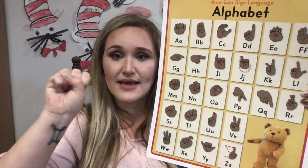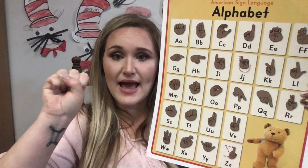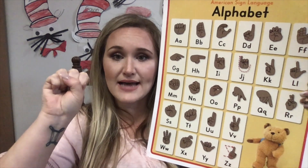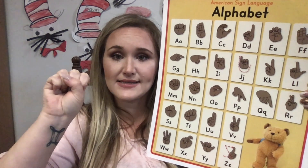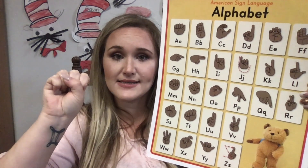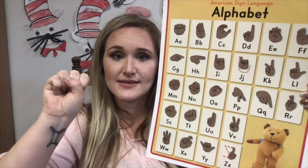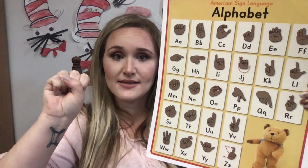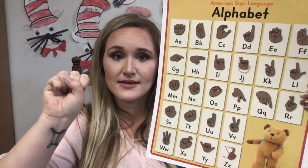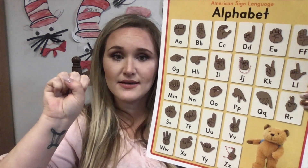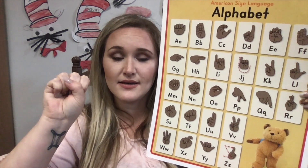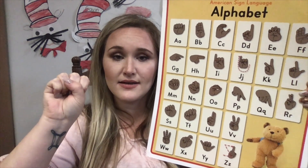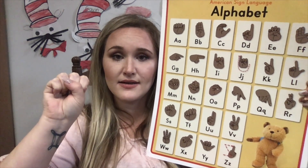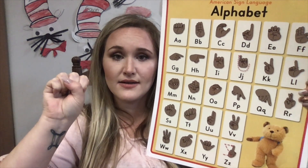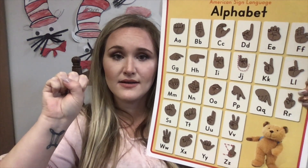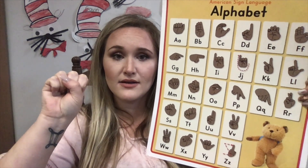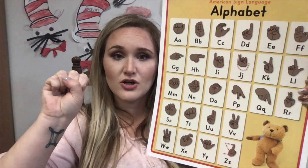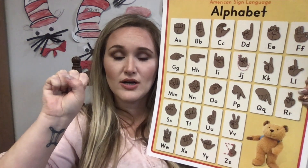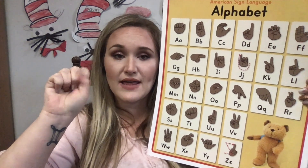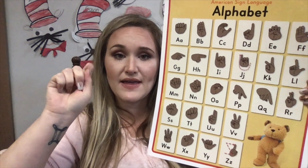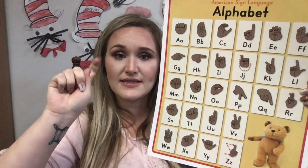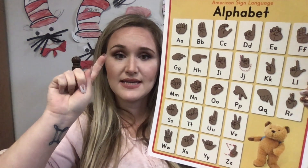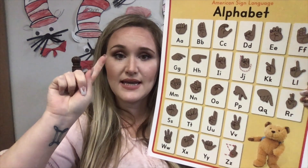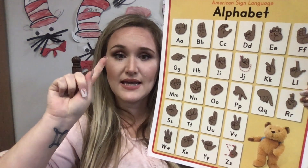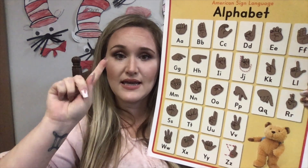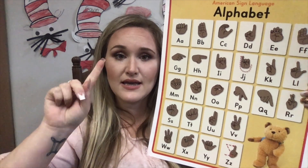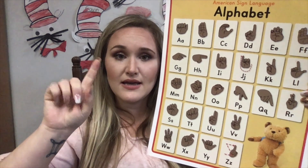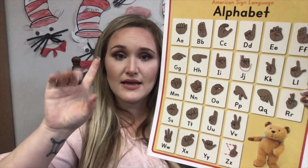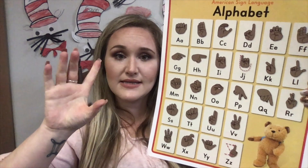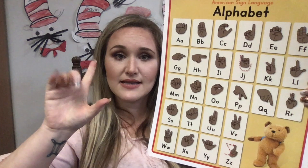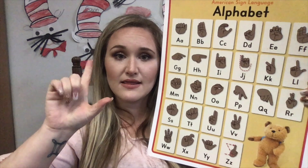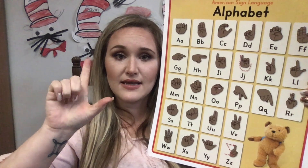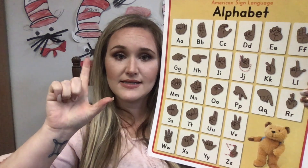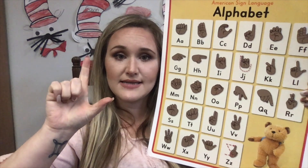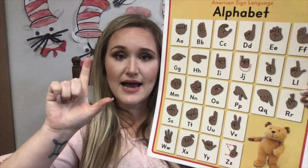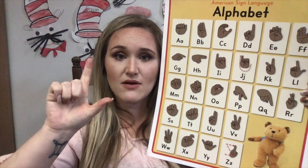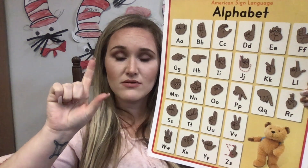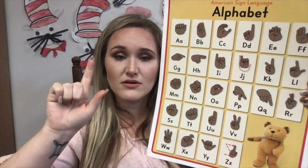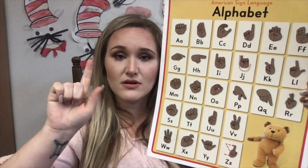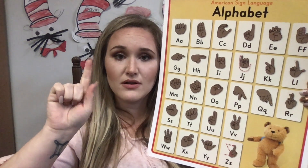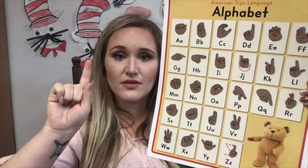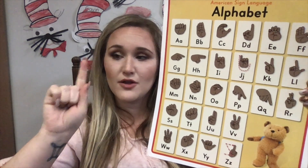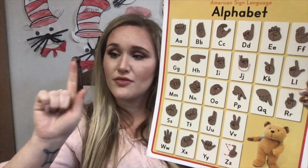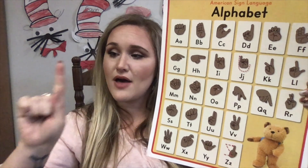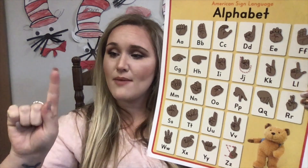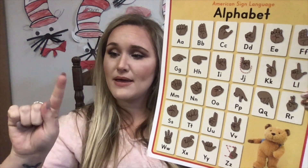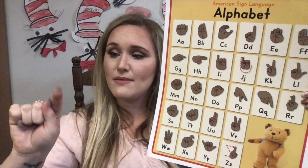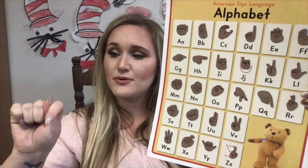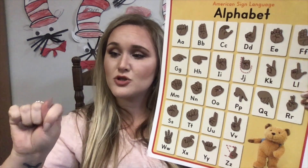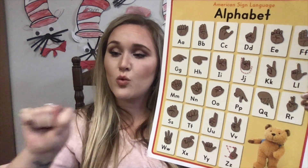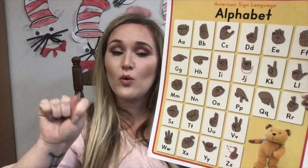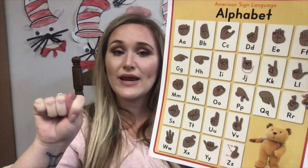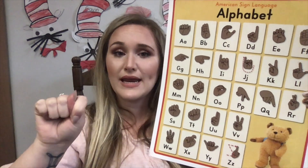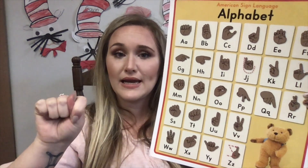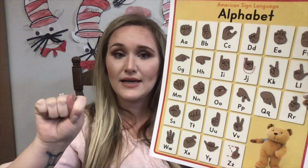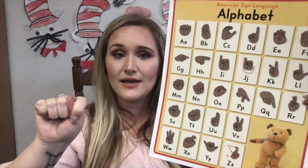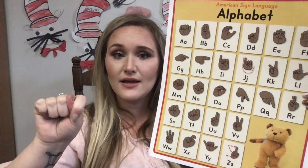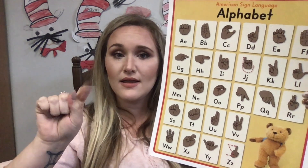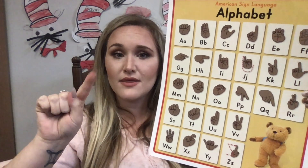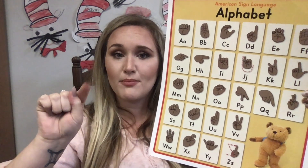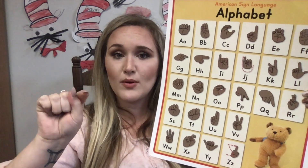S. Good. And then T is these down, the thumb in between the